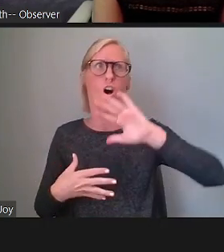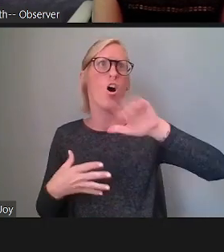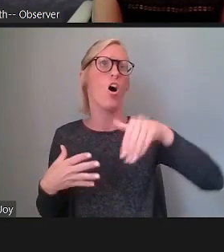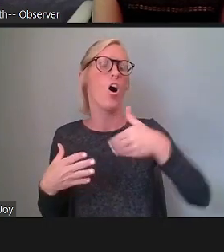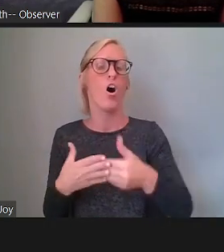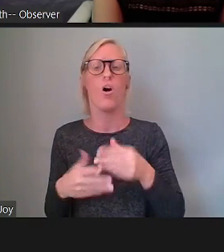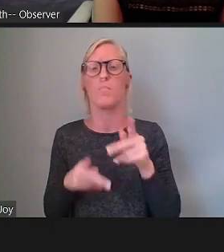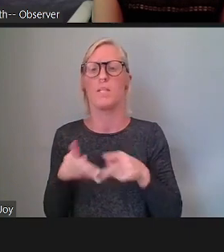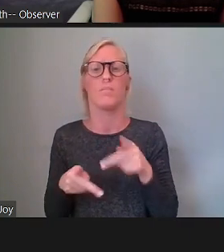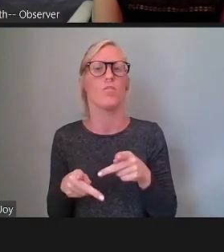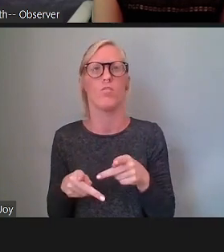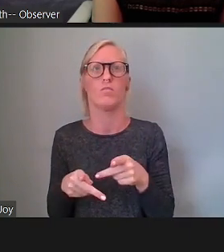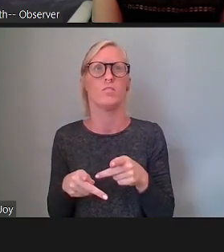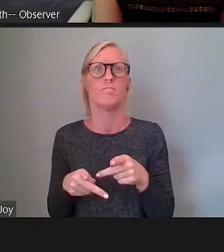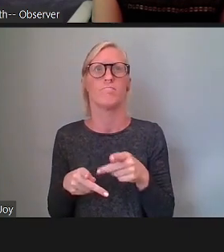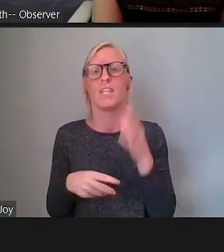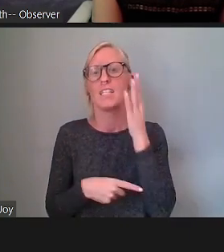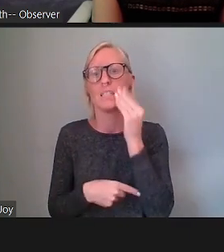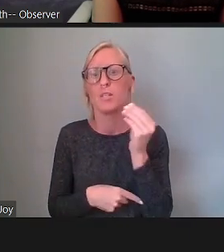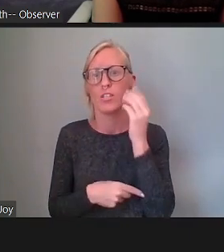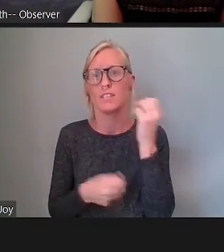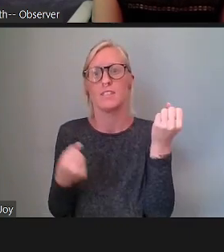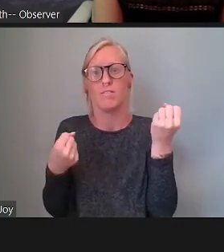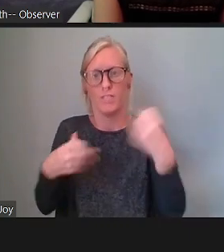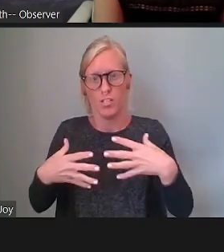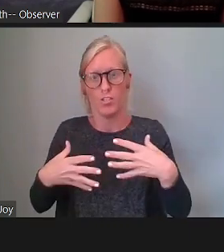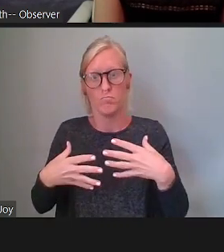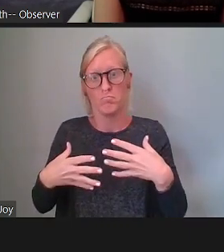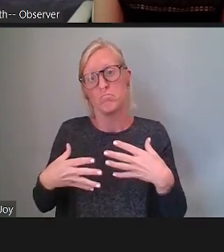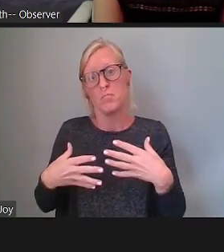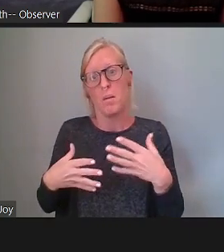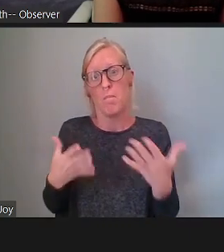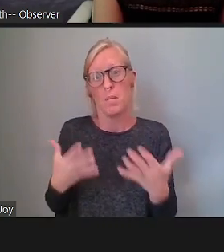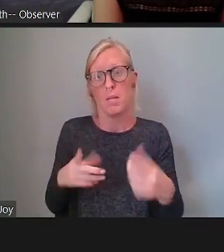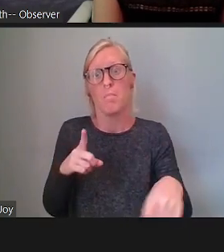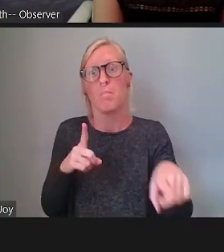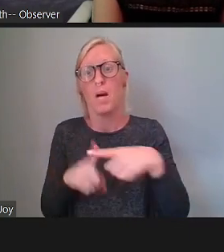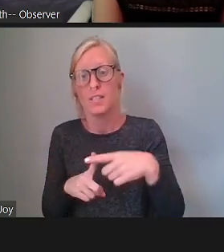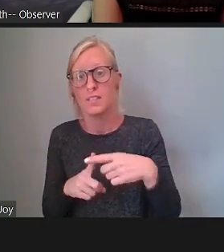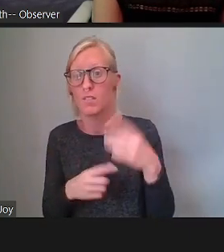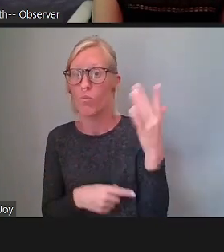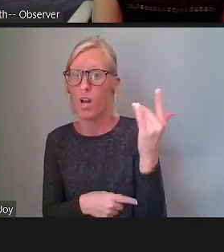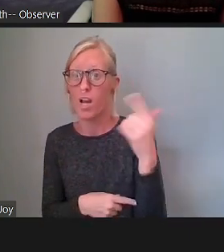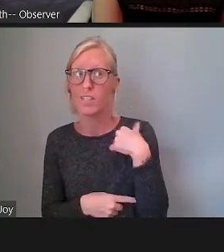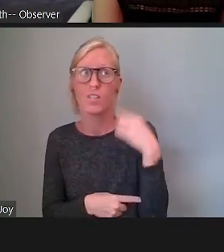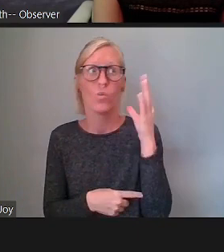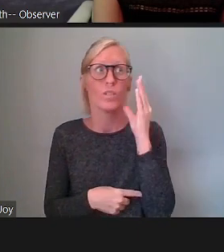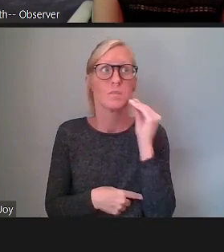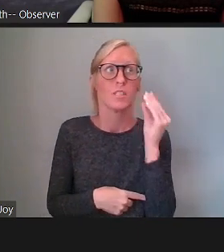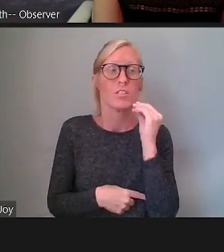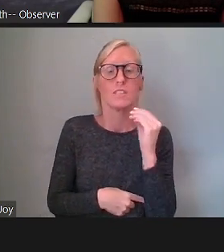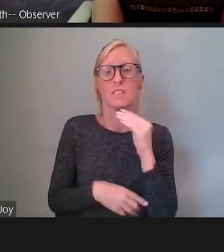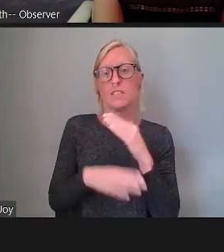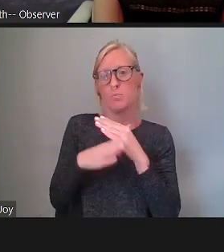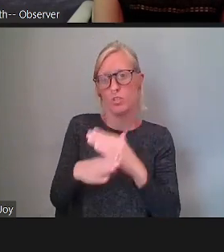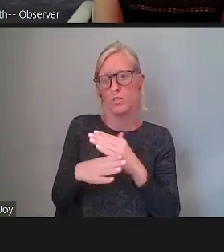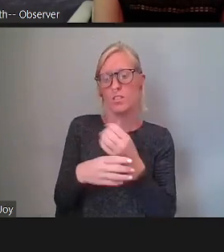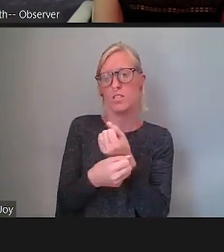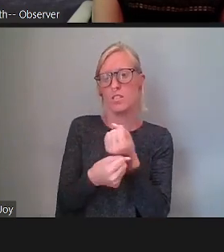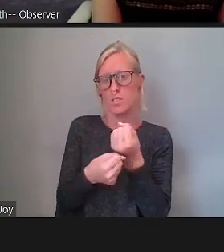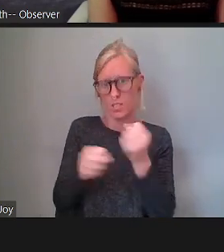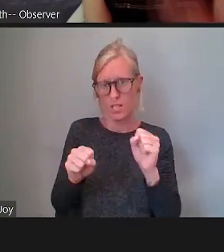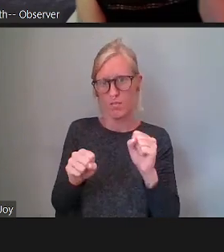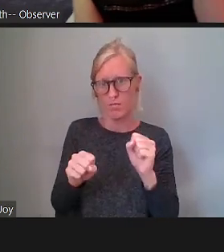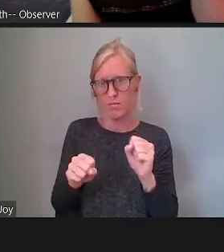because fear is something that can help to keep us safe. And fear is something that we experience in the face of perceived or actual